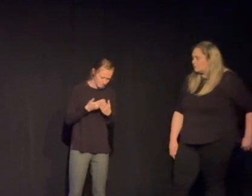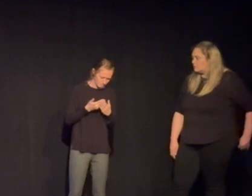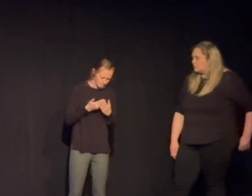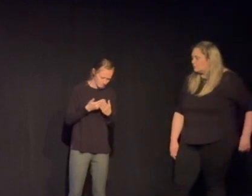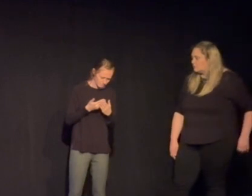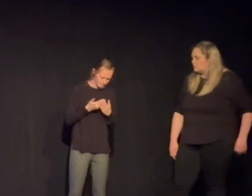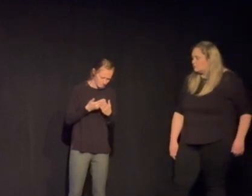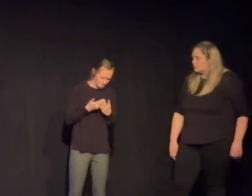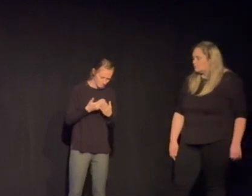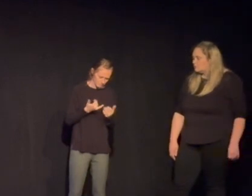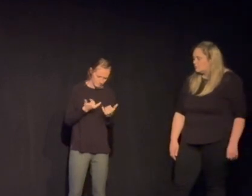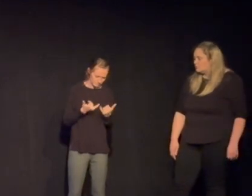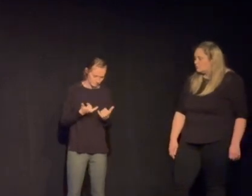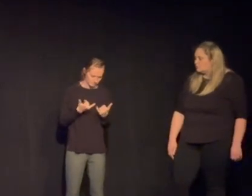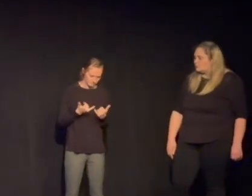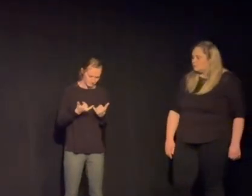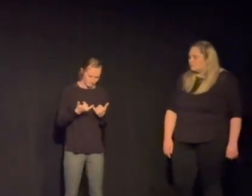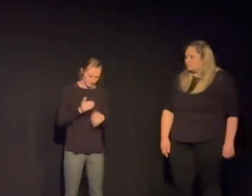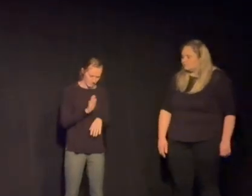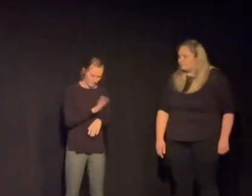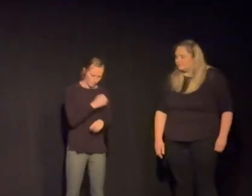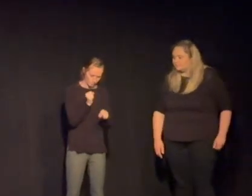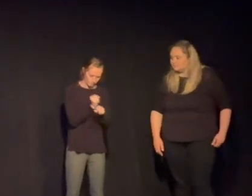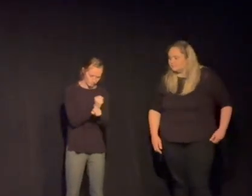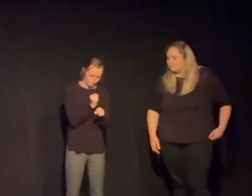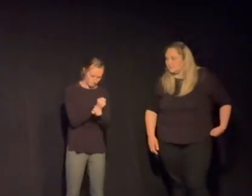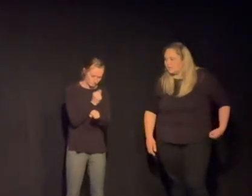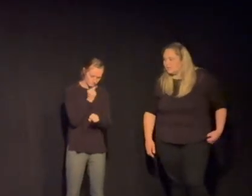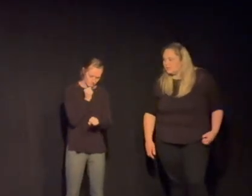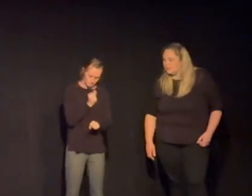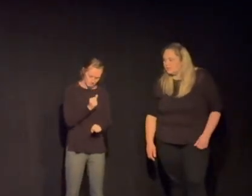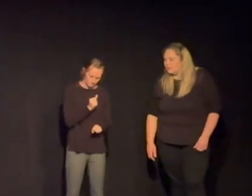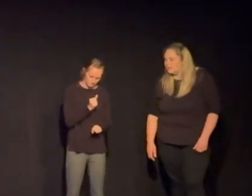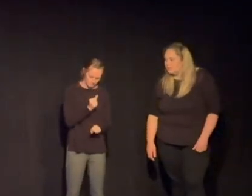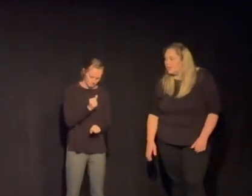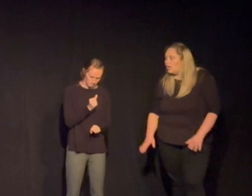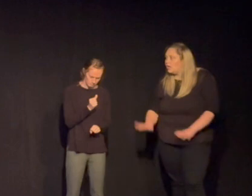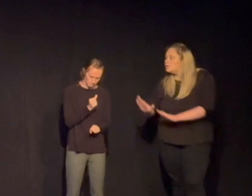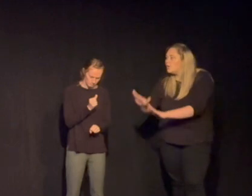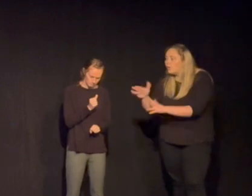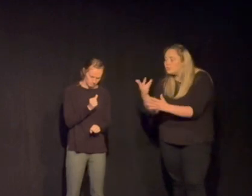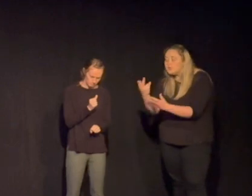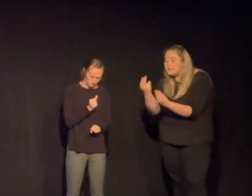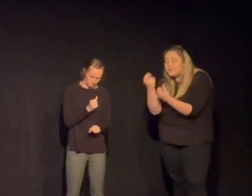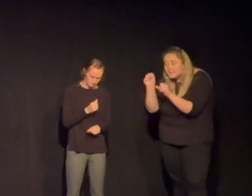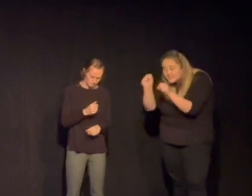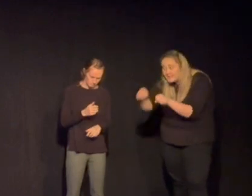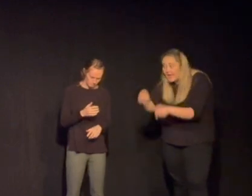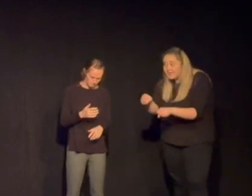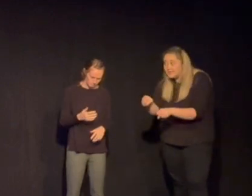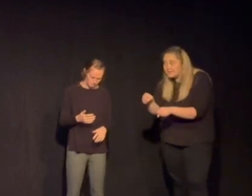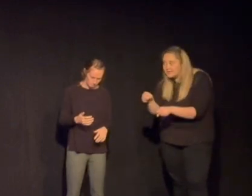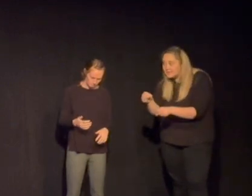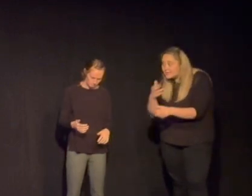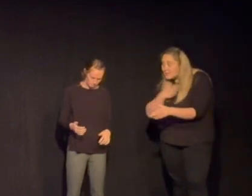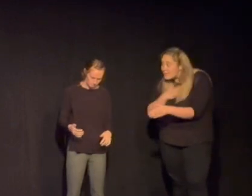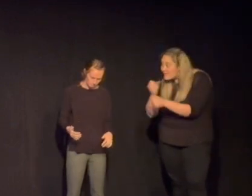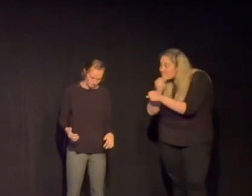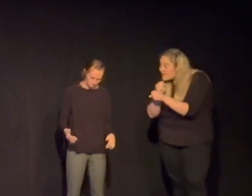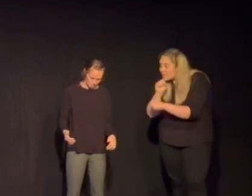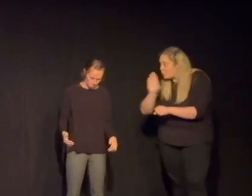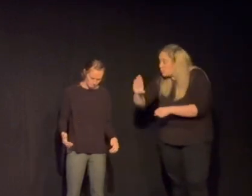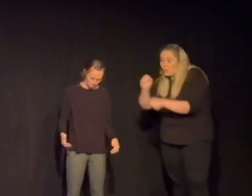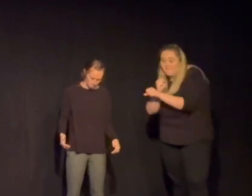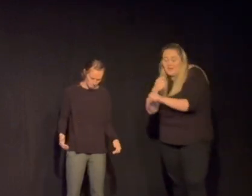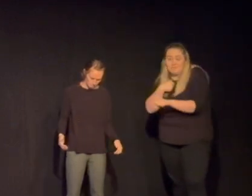not your fight. It is. Daddy, it is. Your fight is